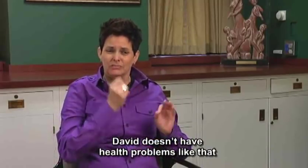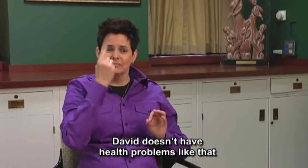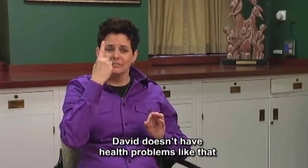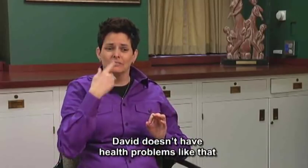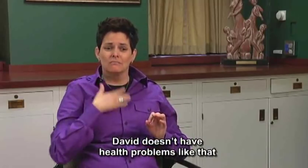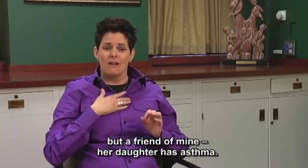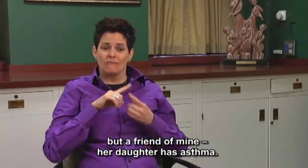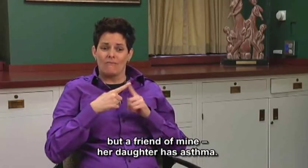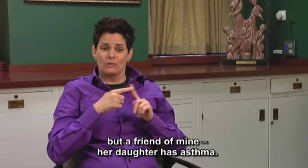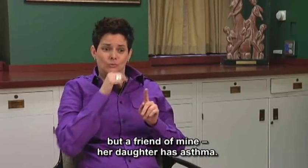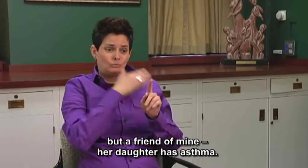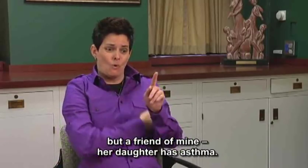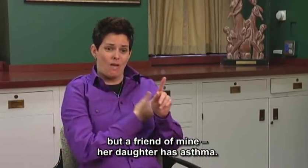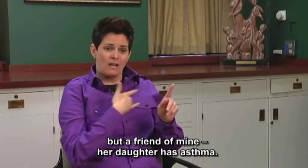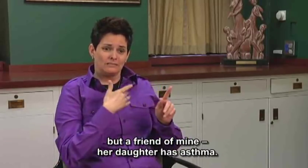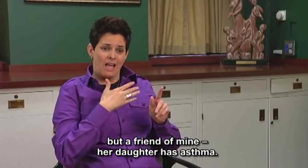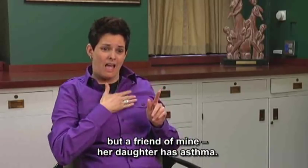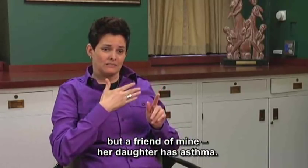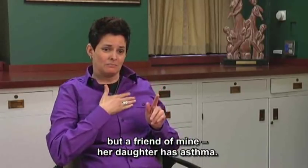that but a friend of mine her daughter has asthma